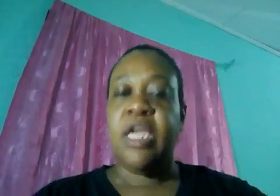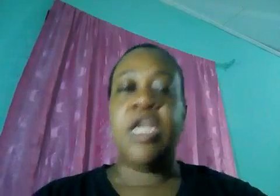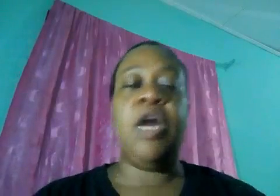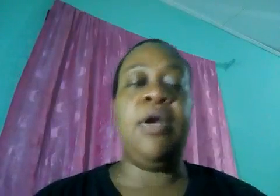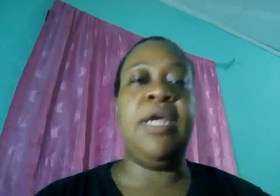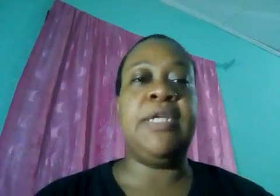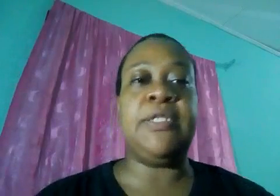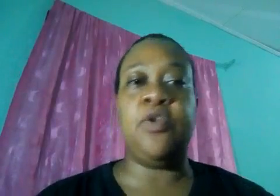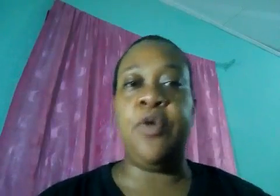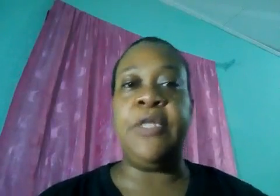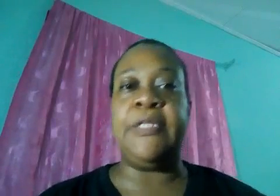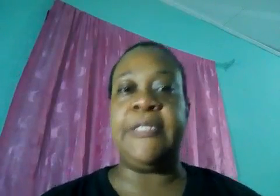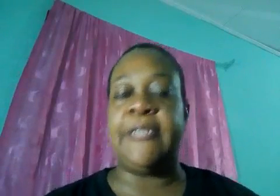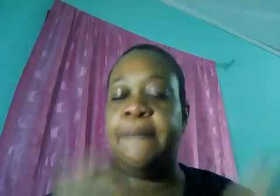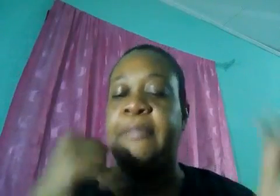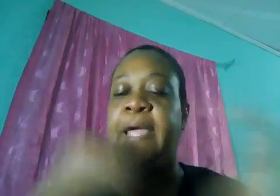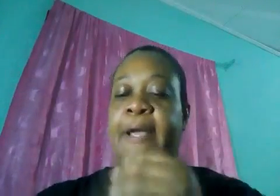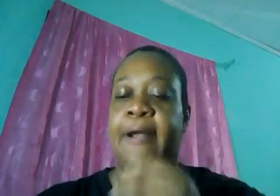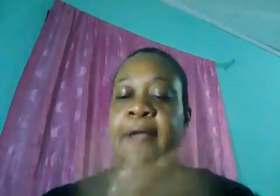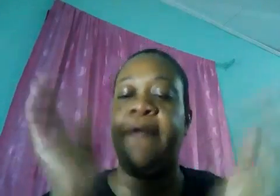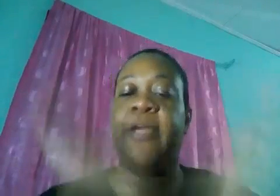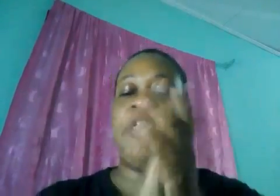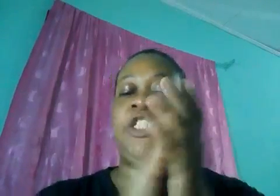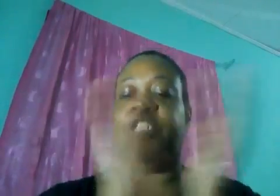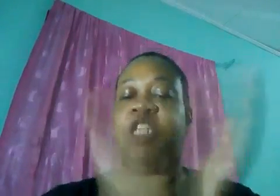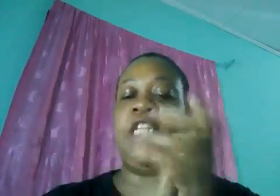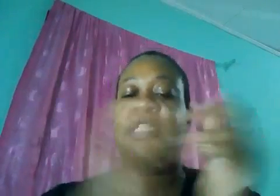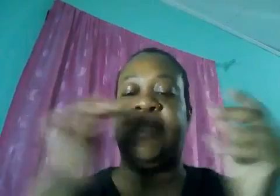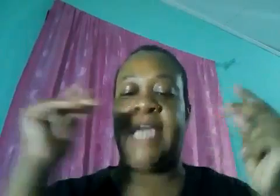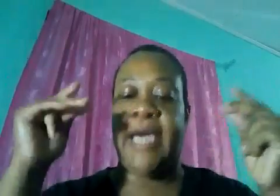Now let us go into some declaration time.